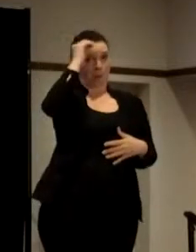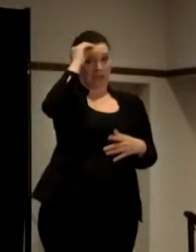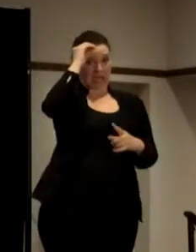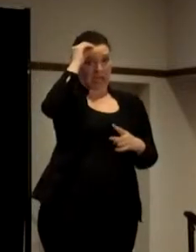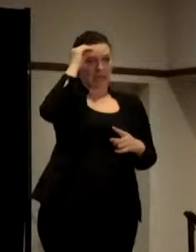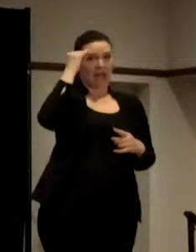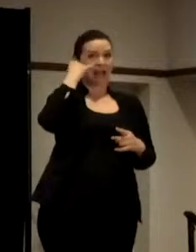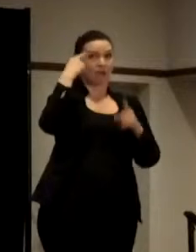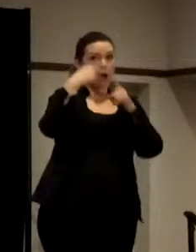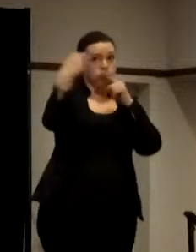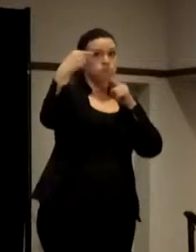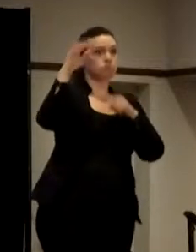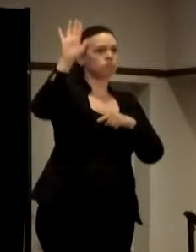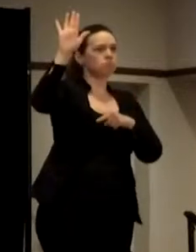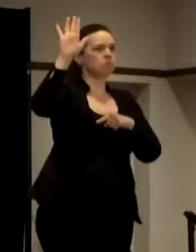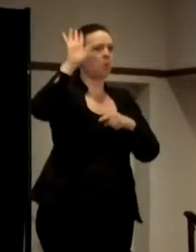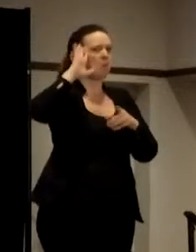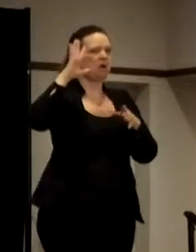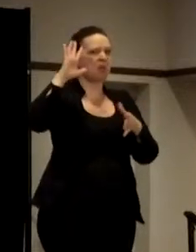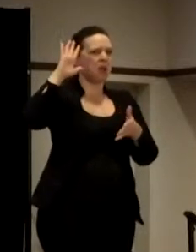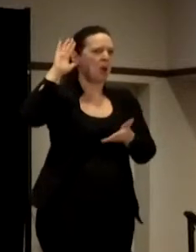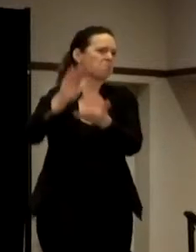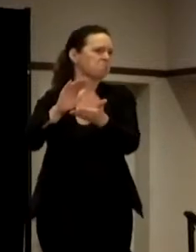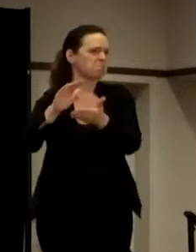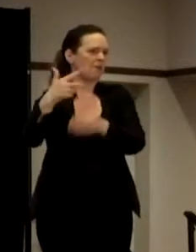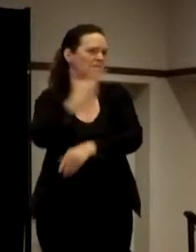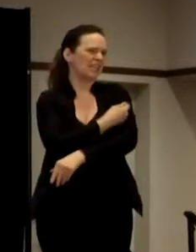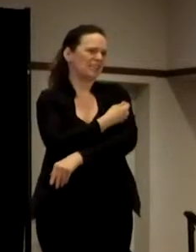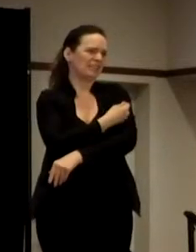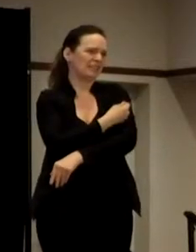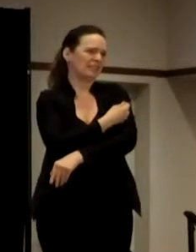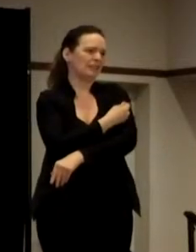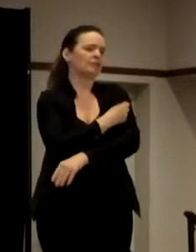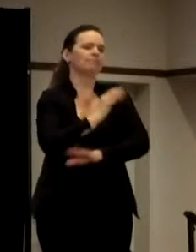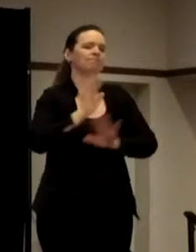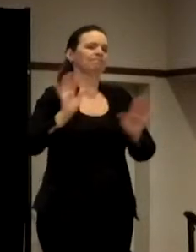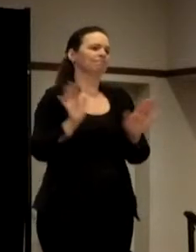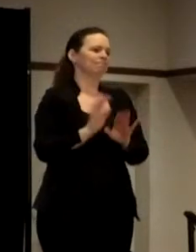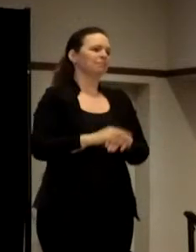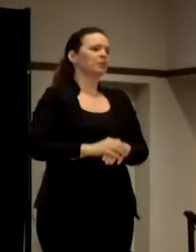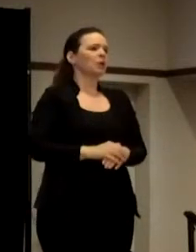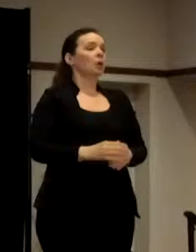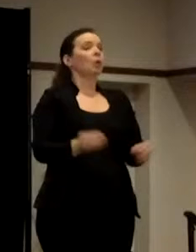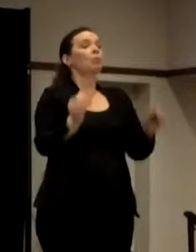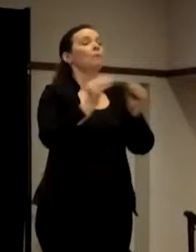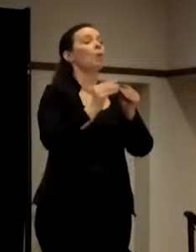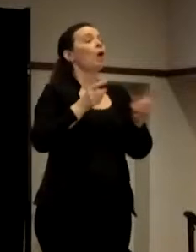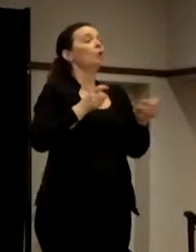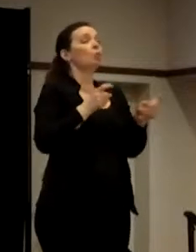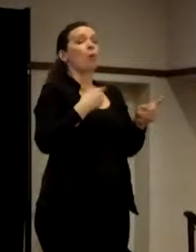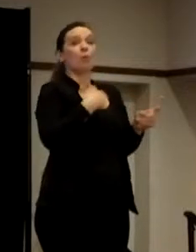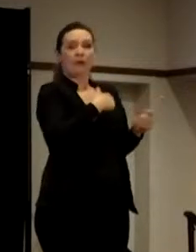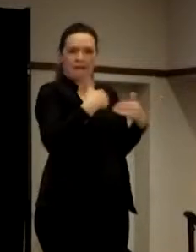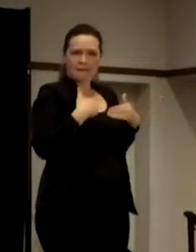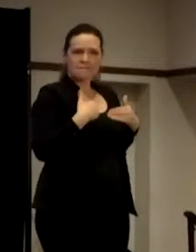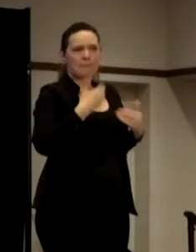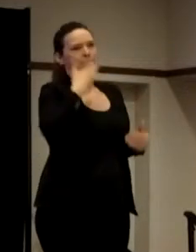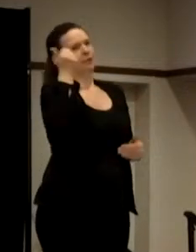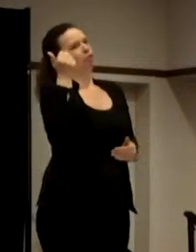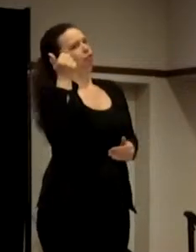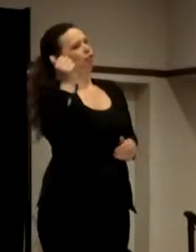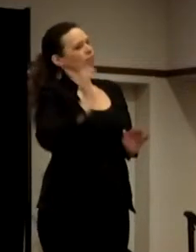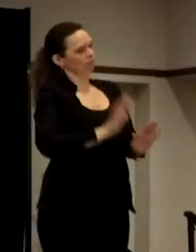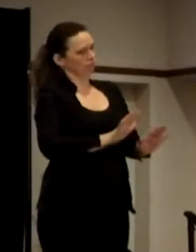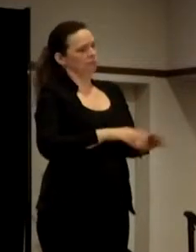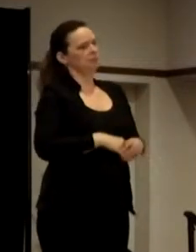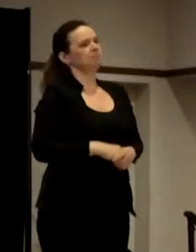the less we have to do basic things and we can just make decisions on our own, it avoids all that. So I think it